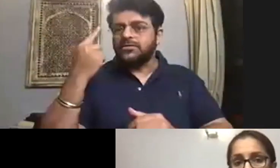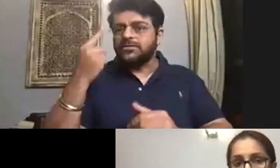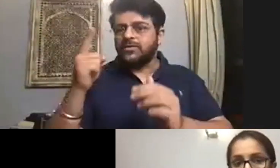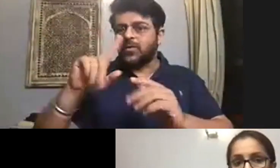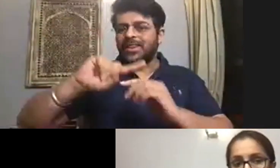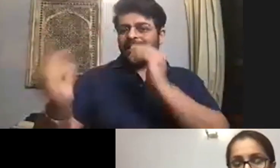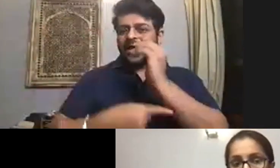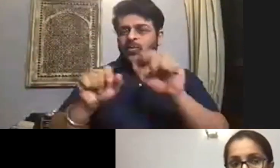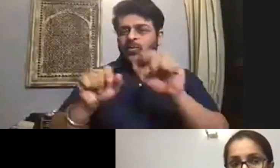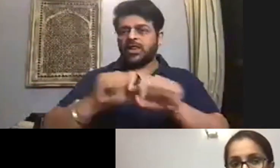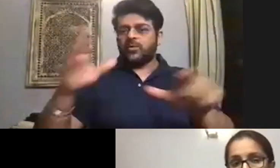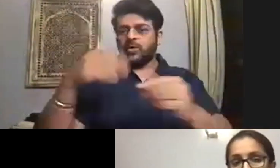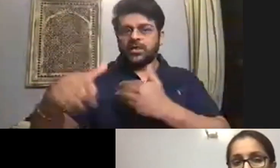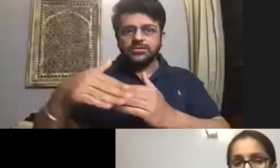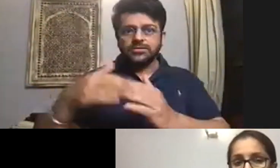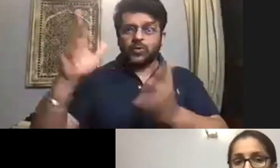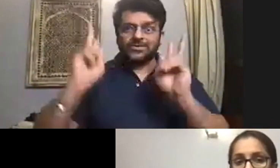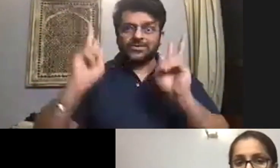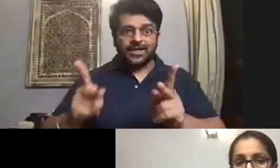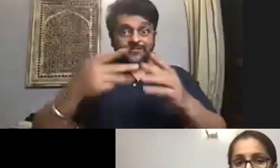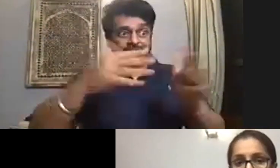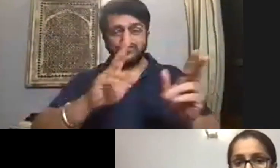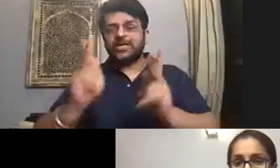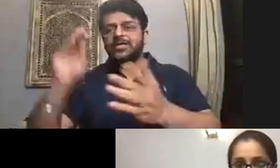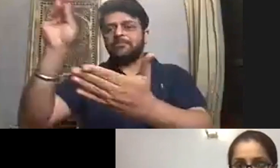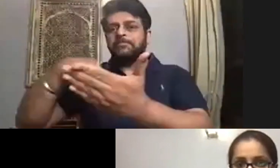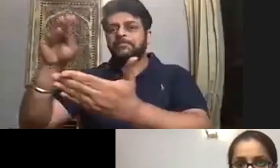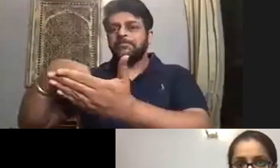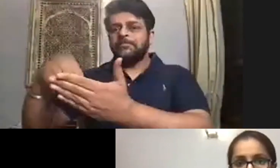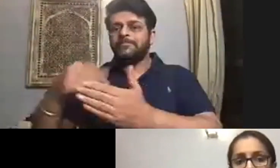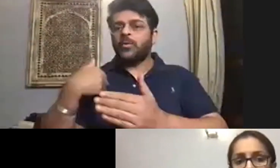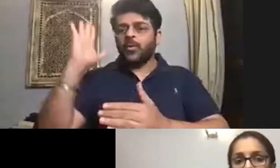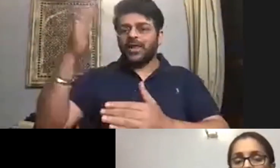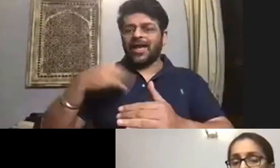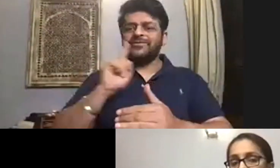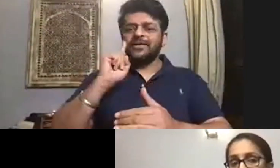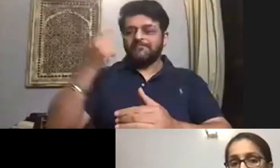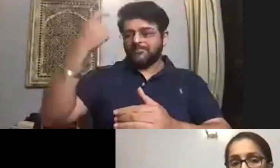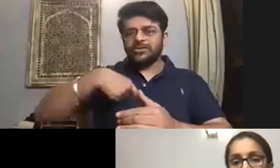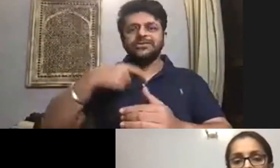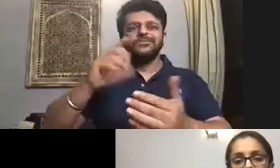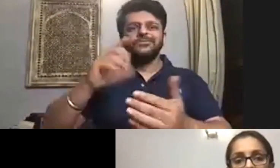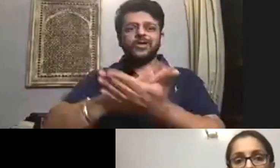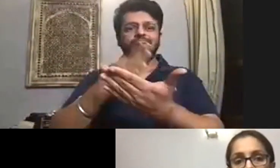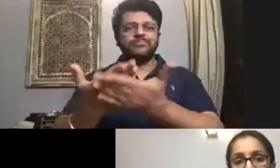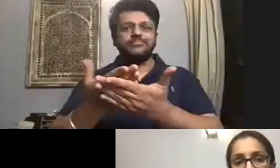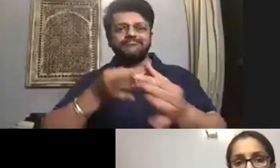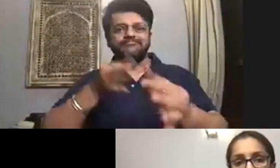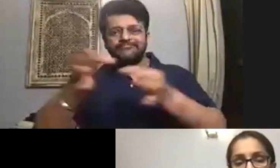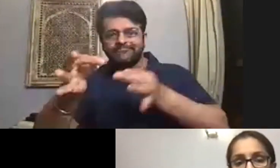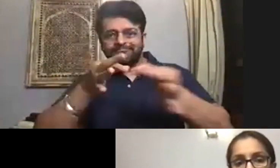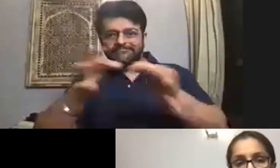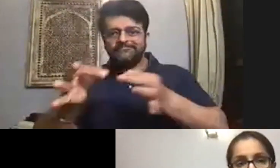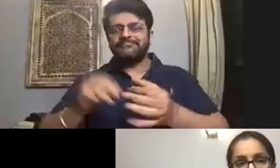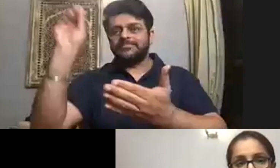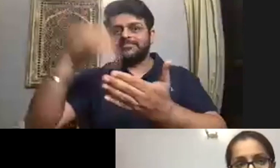these workshops again and again. So in the end, we will send the form. Please stay, don't leave after this is over. We will send you the form